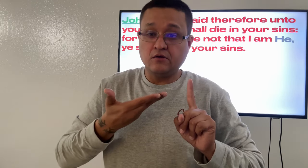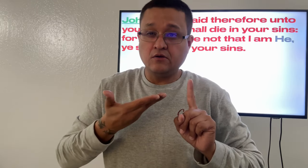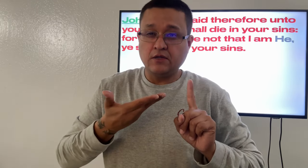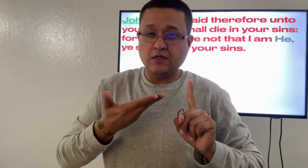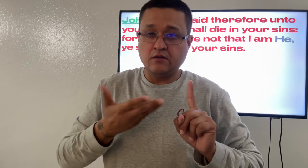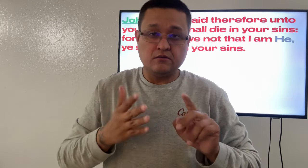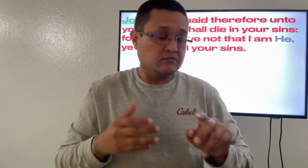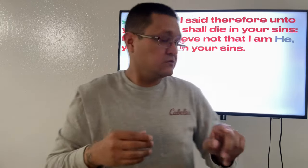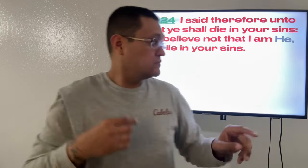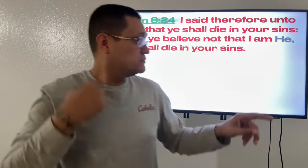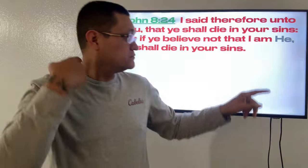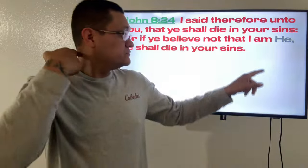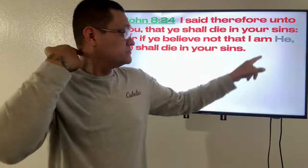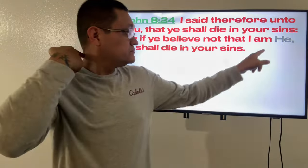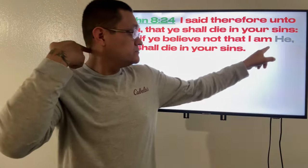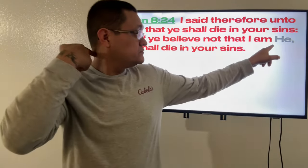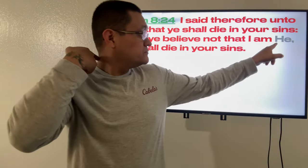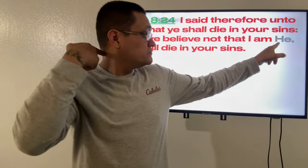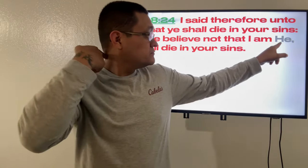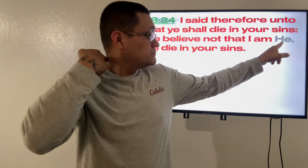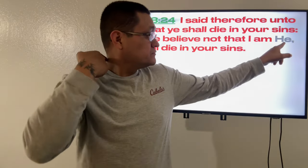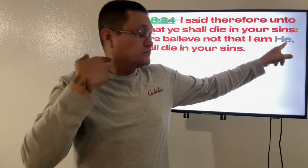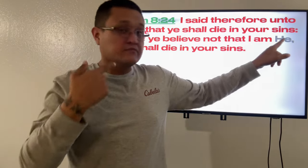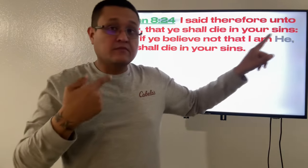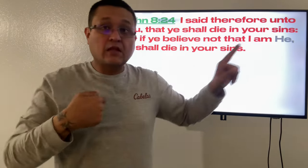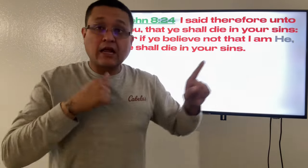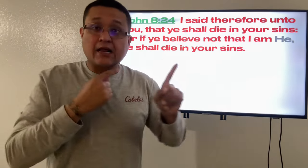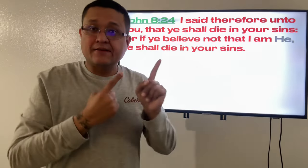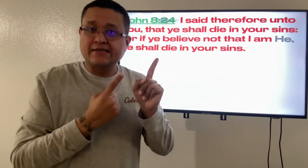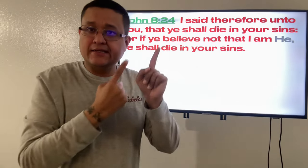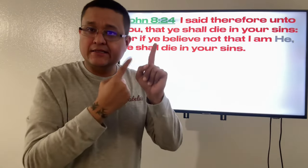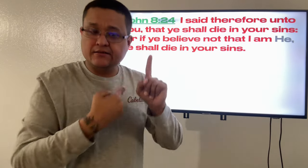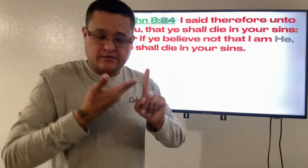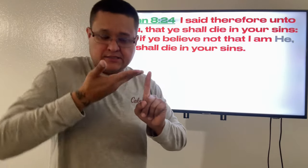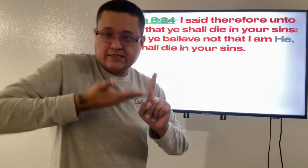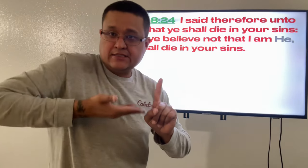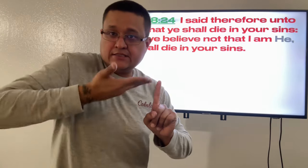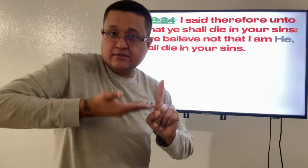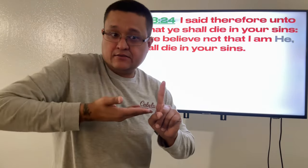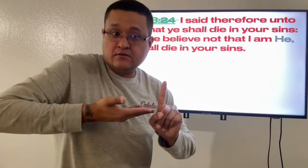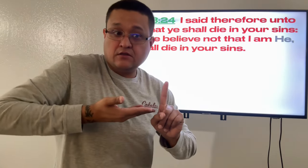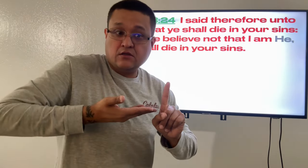So they've added the he there for understanding of what they're talking about. It says, I am he,